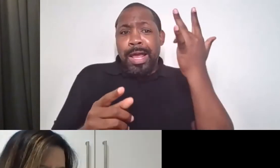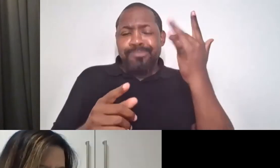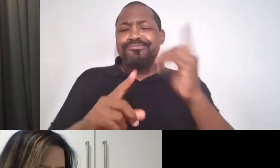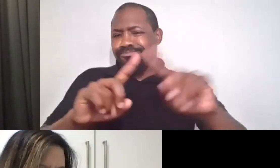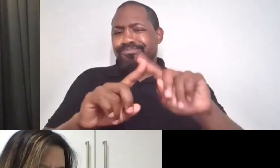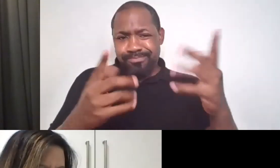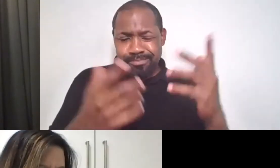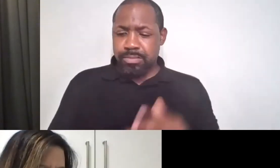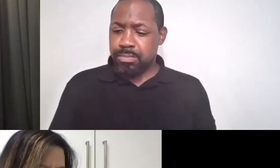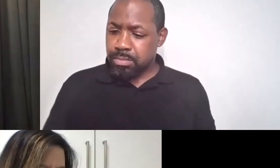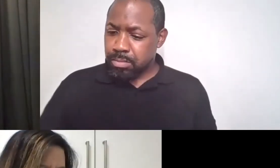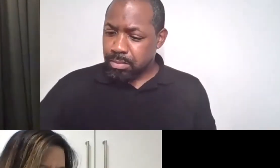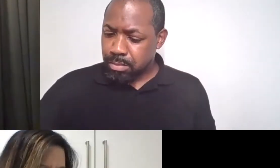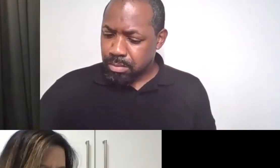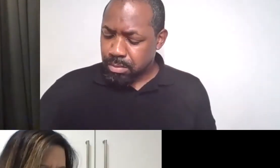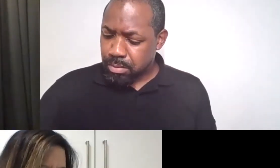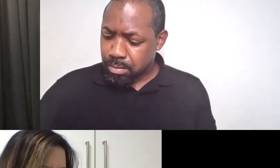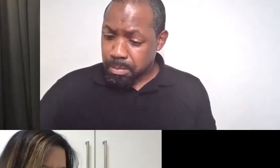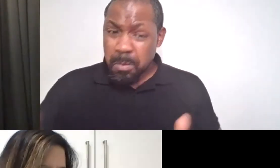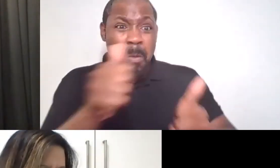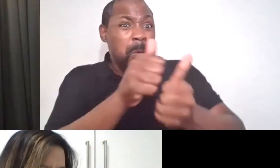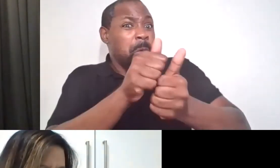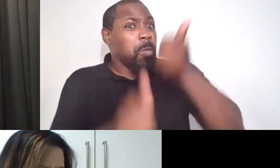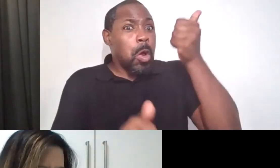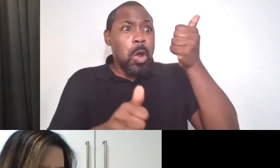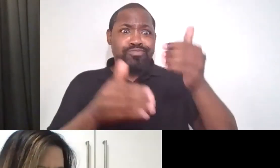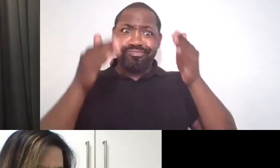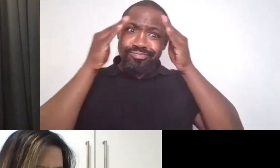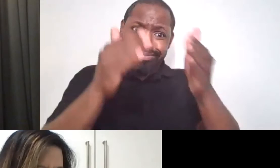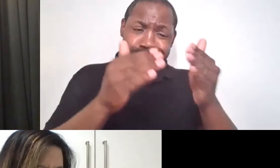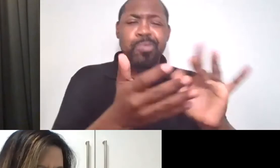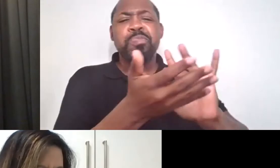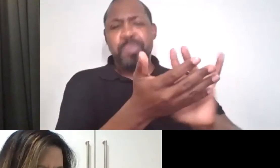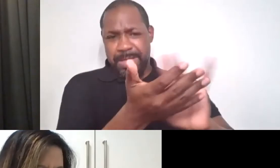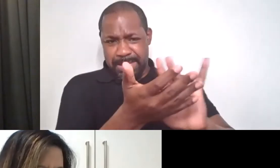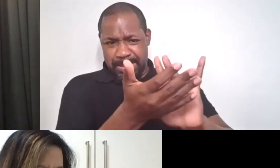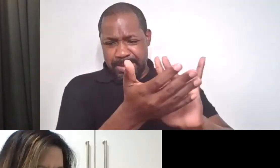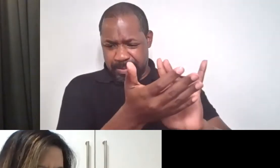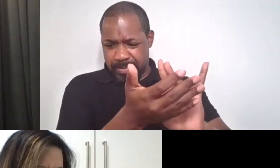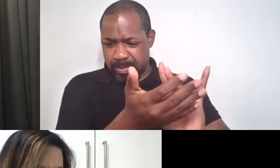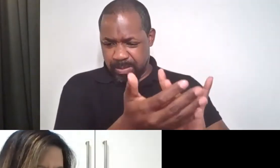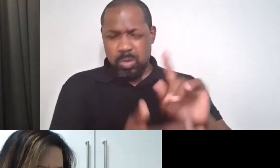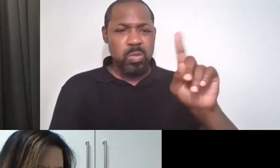And there are different reasons why they were canceled. It's unfortunate, but most of the